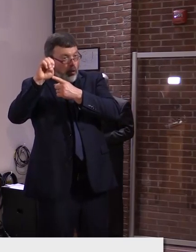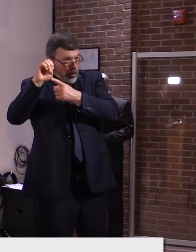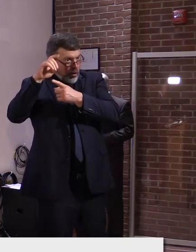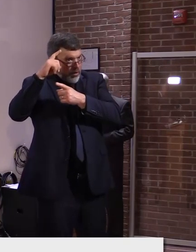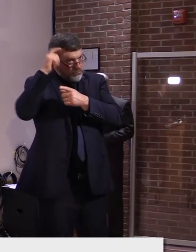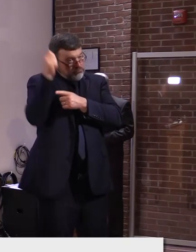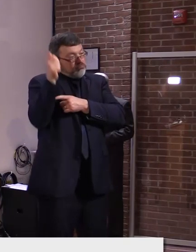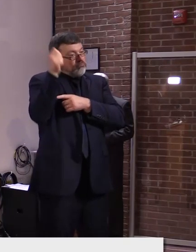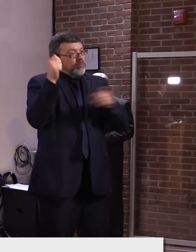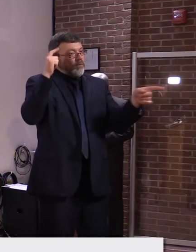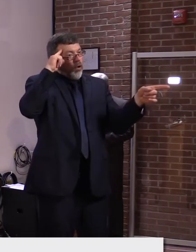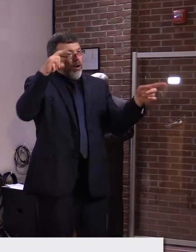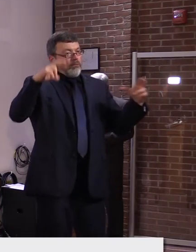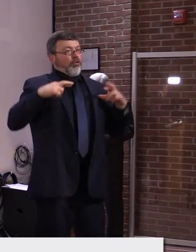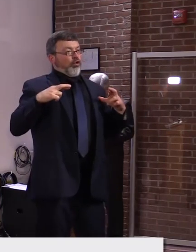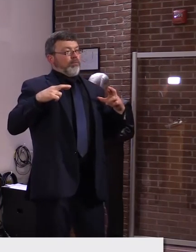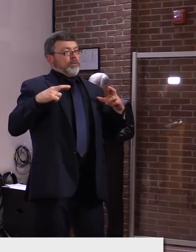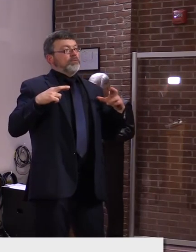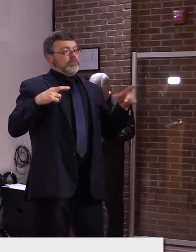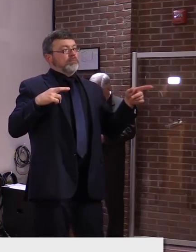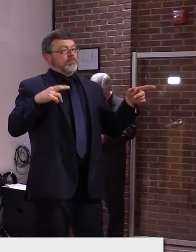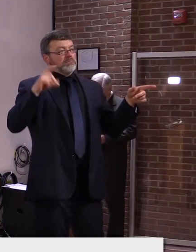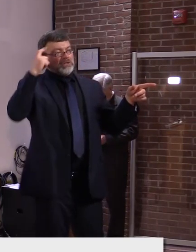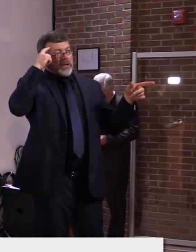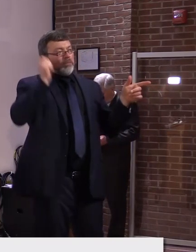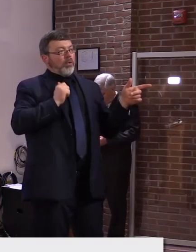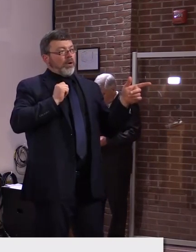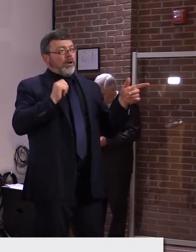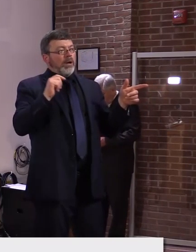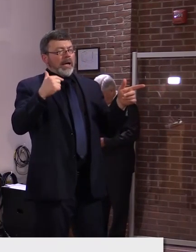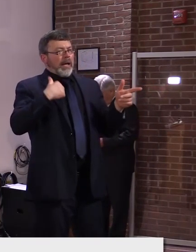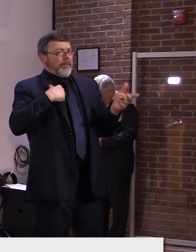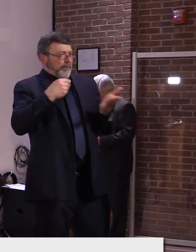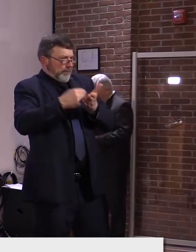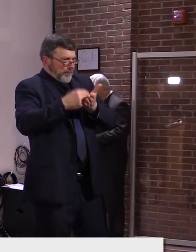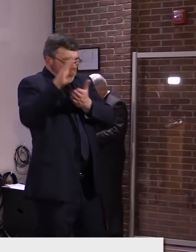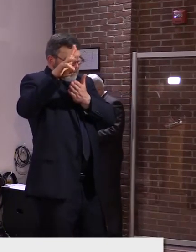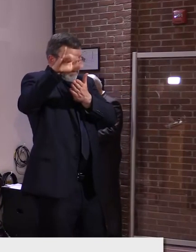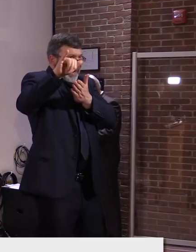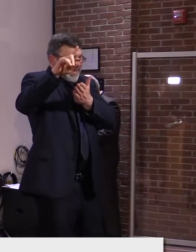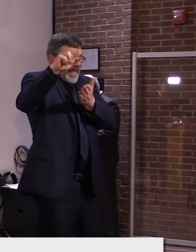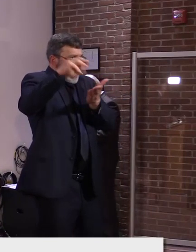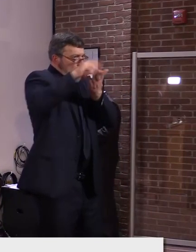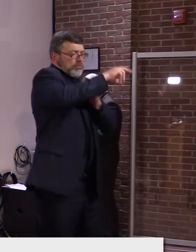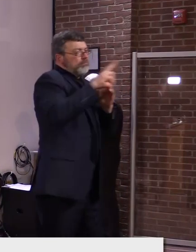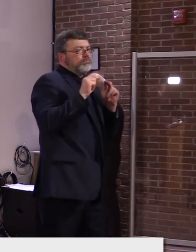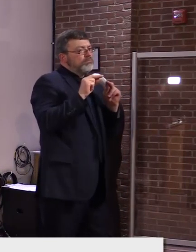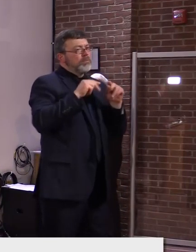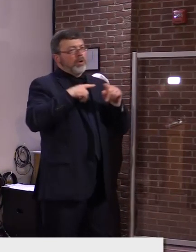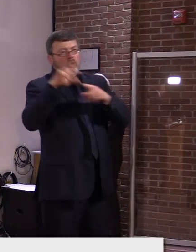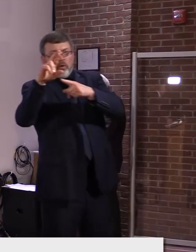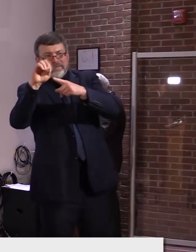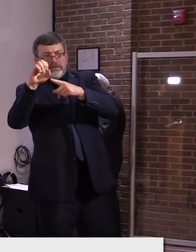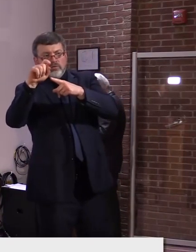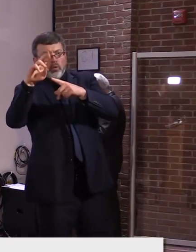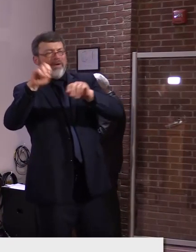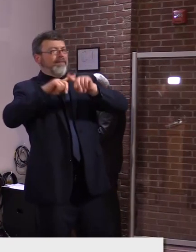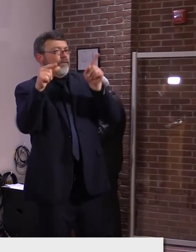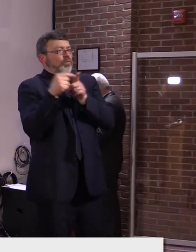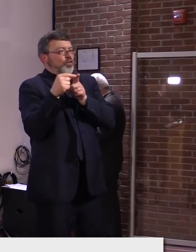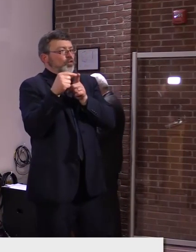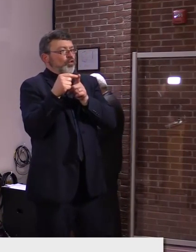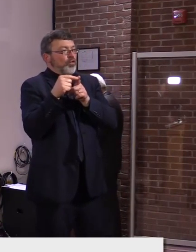reserve. That is acceptable. As well, when you look at the broadband and housing packages,